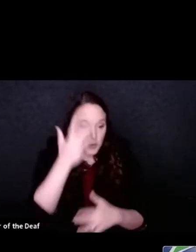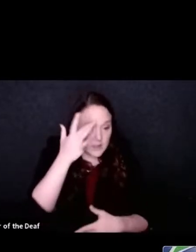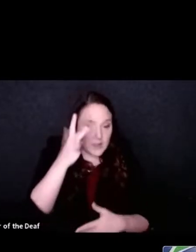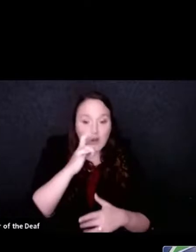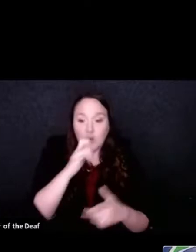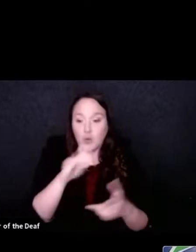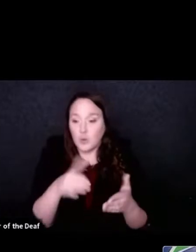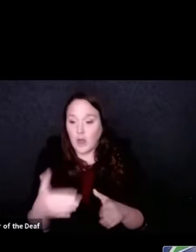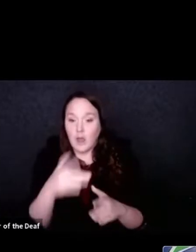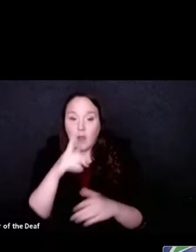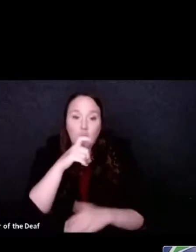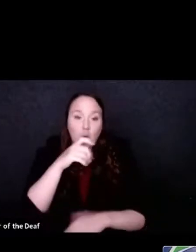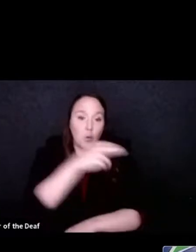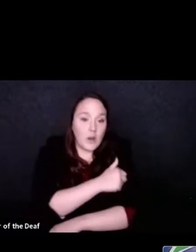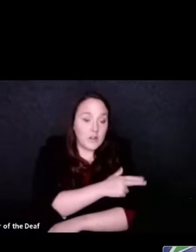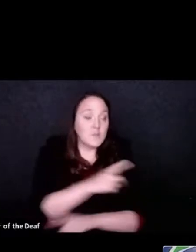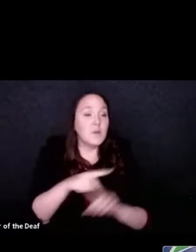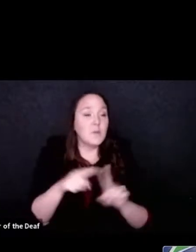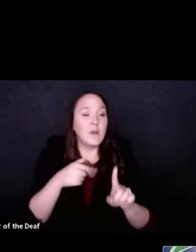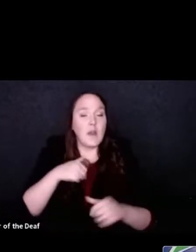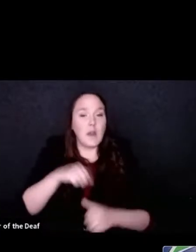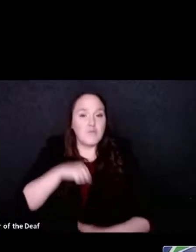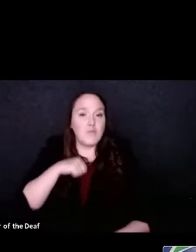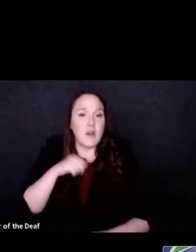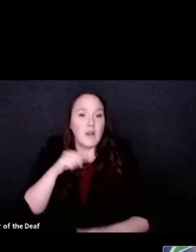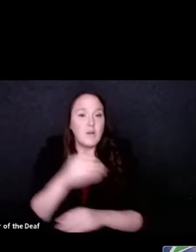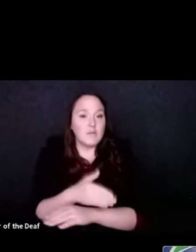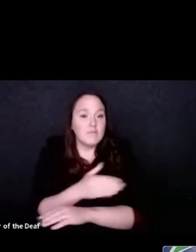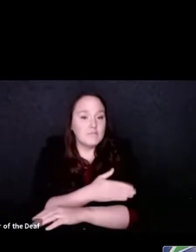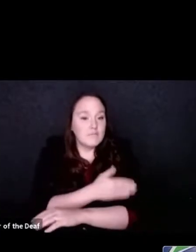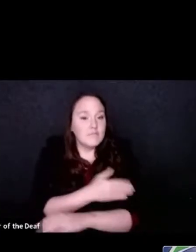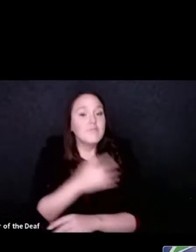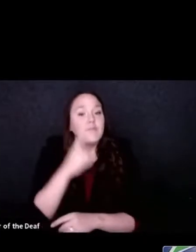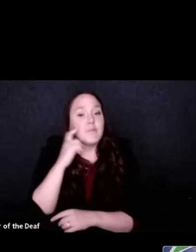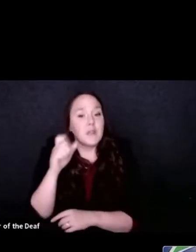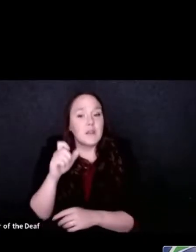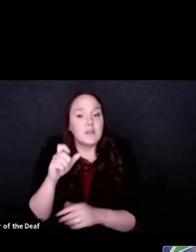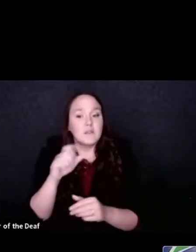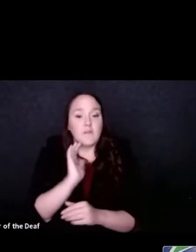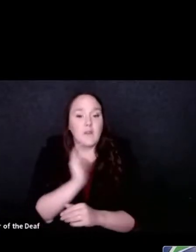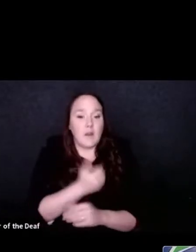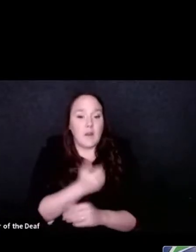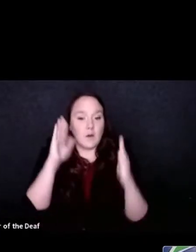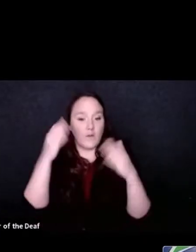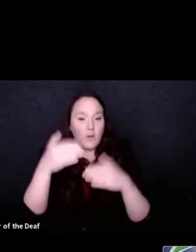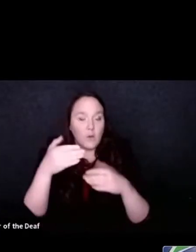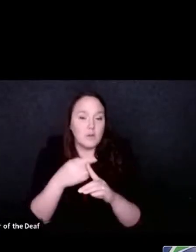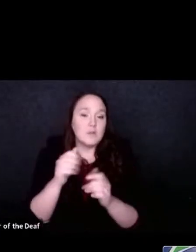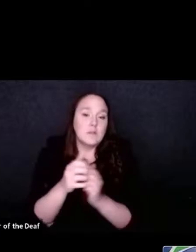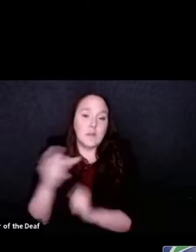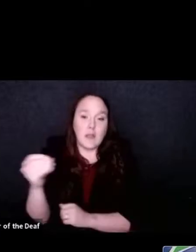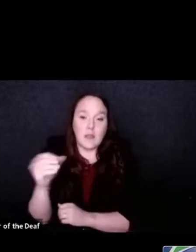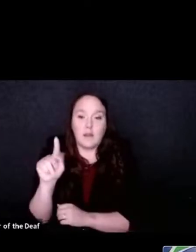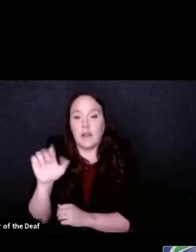we've made because of the intentionality of the Knox County Health Department and others in this community.